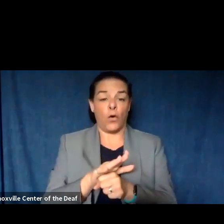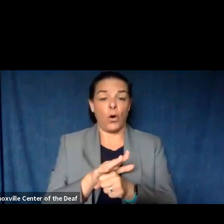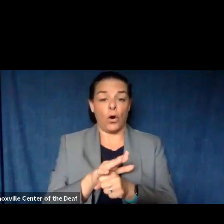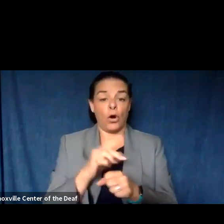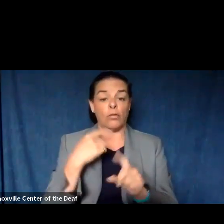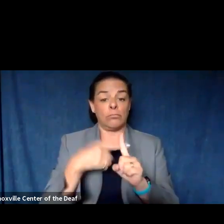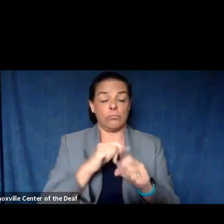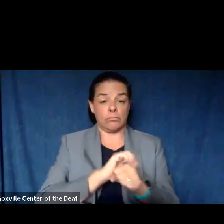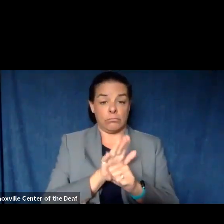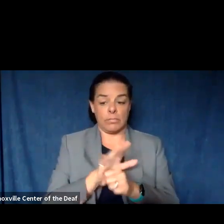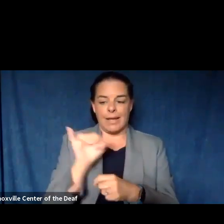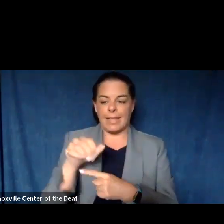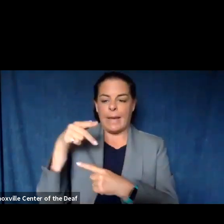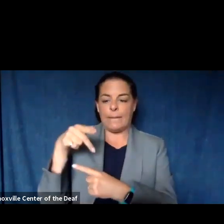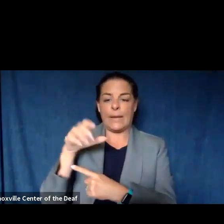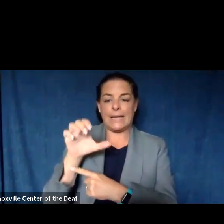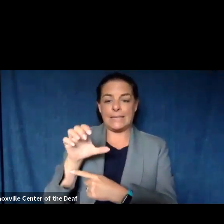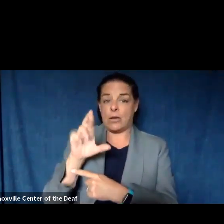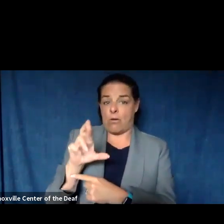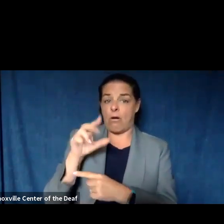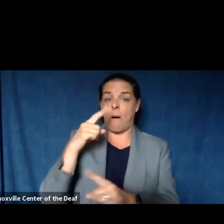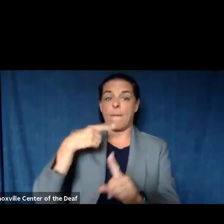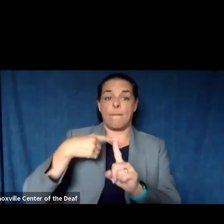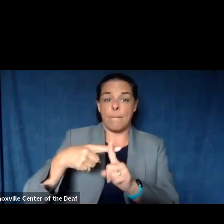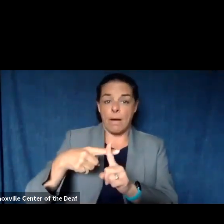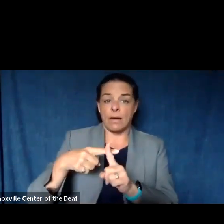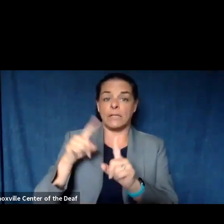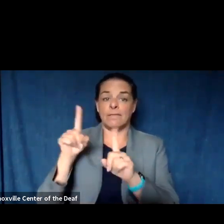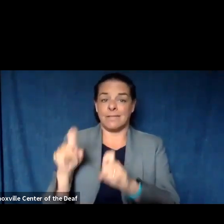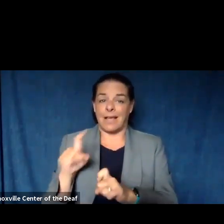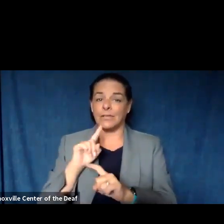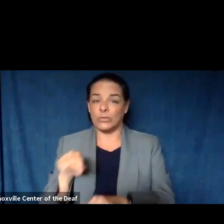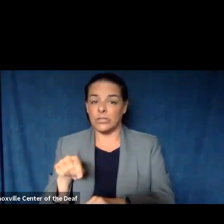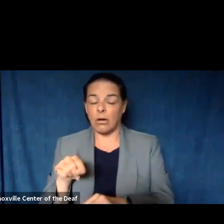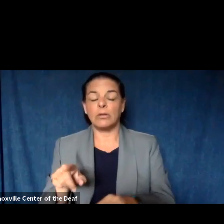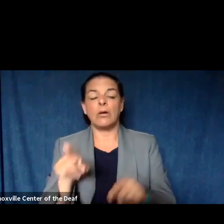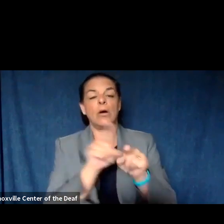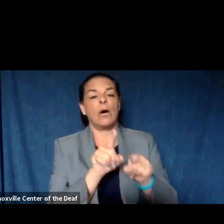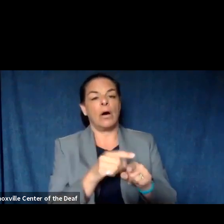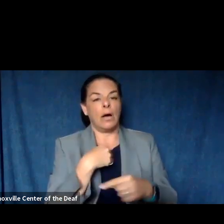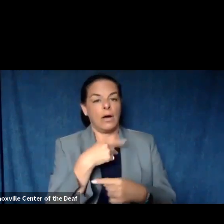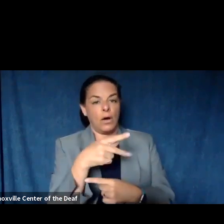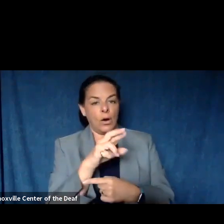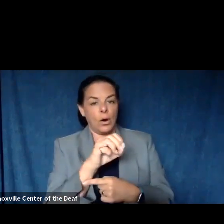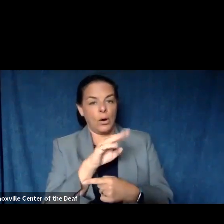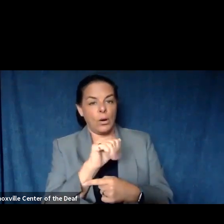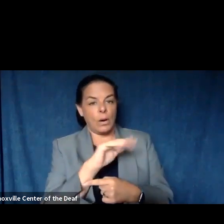so that's a PCR positive test result. And then we also have our probable